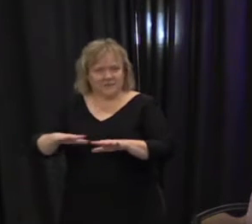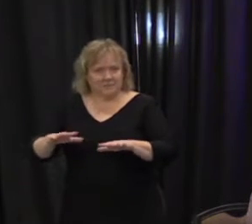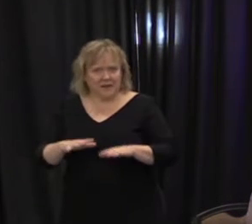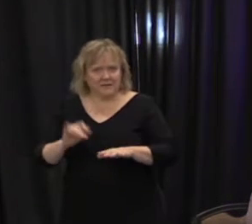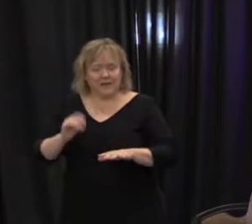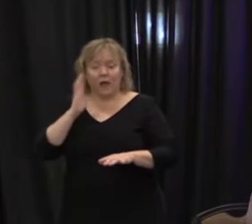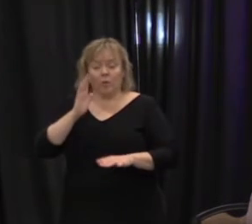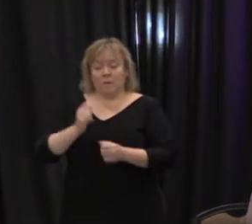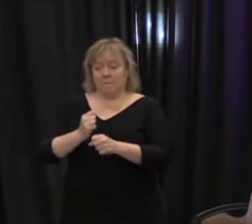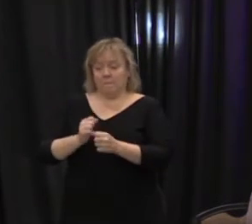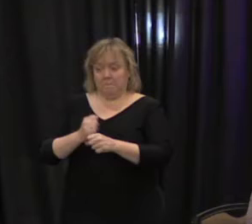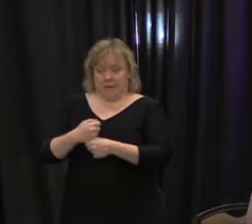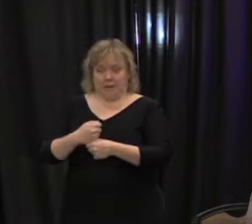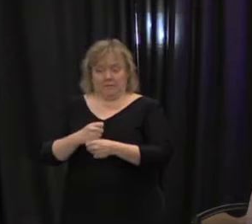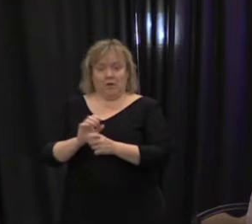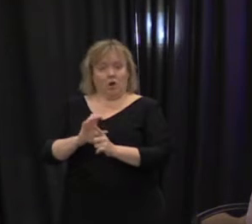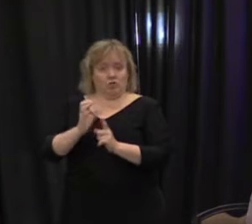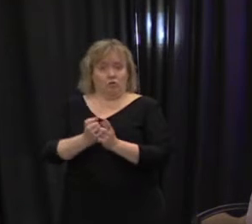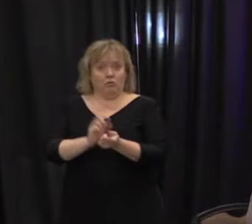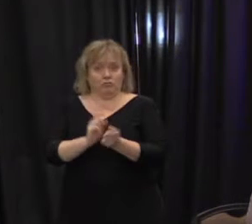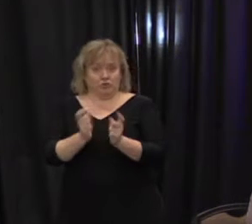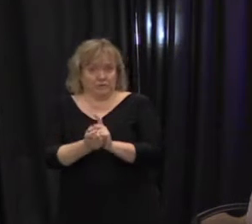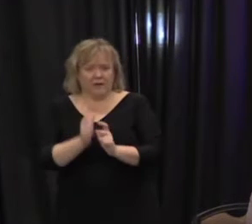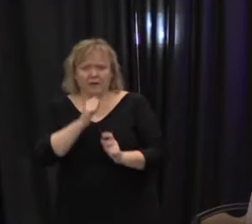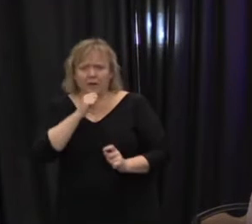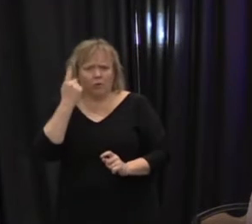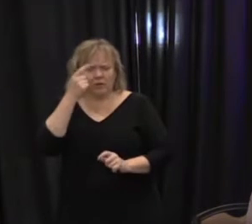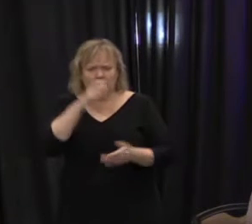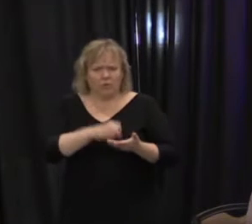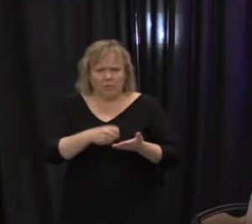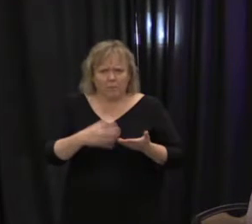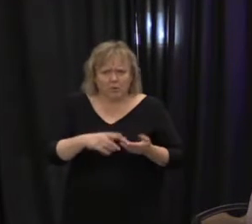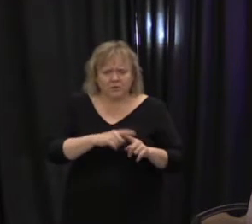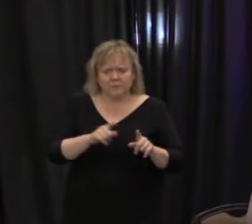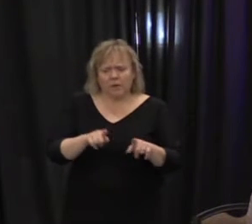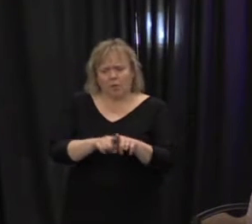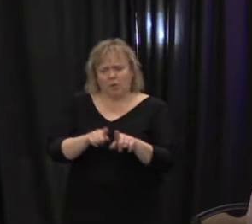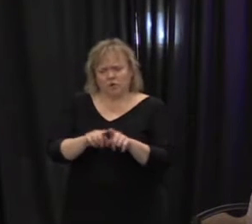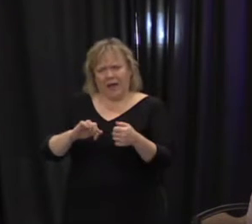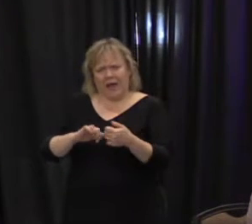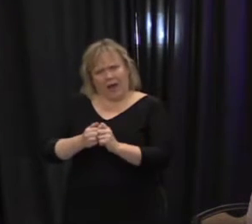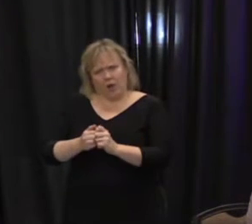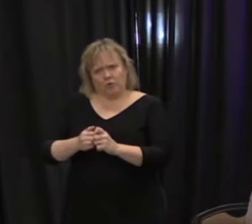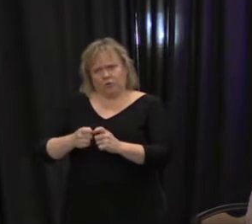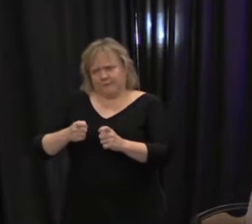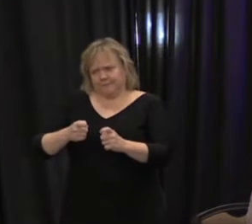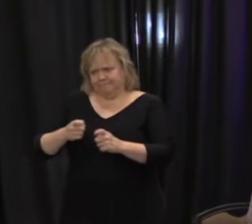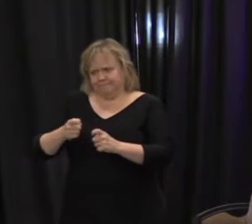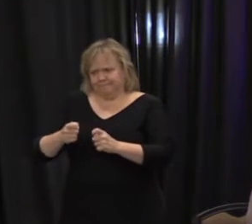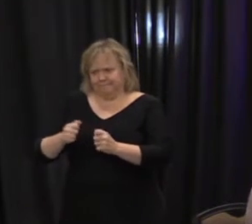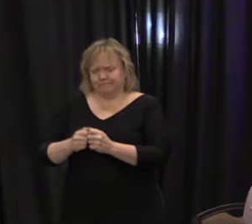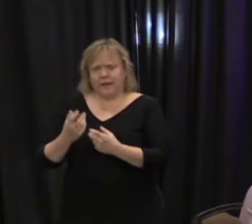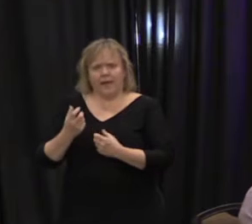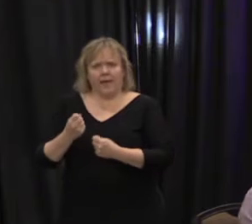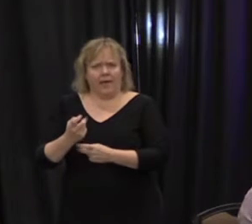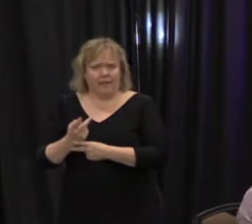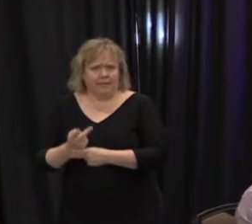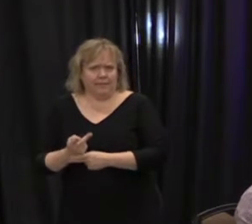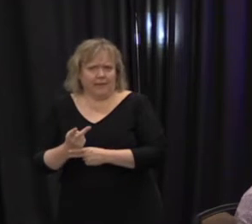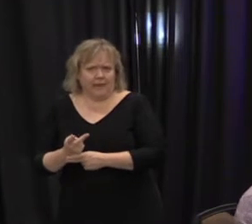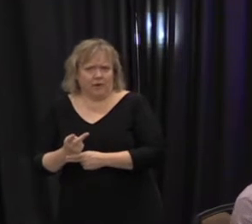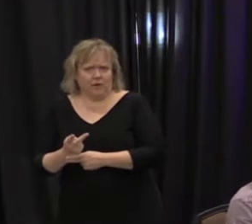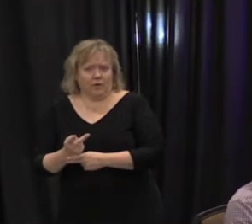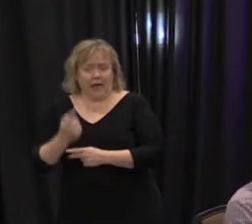we address abortion, but how we address healthcare, how we address, you know, just being able to access the